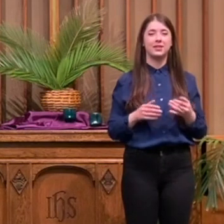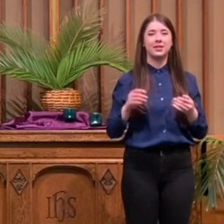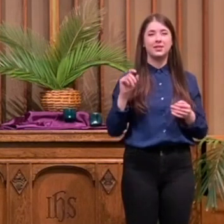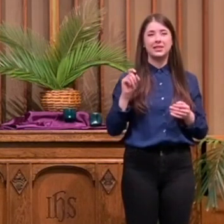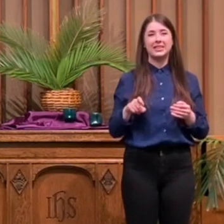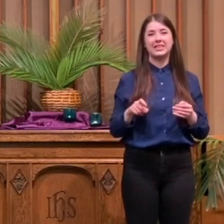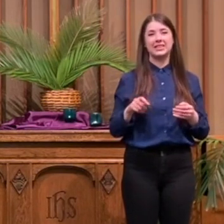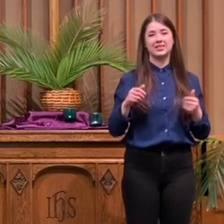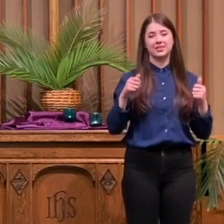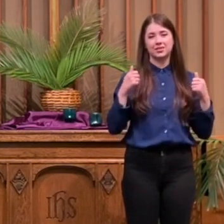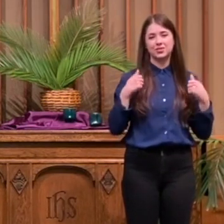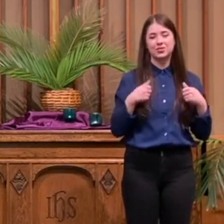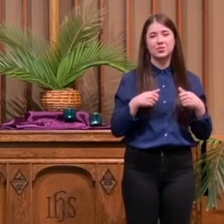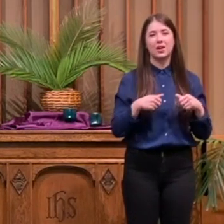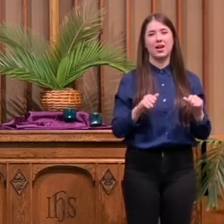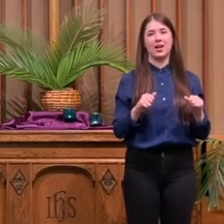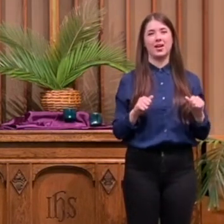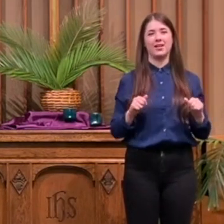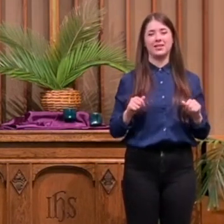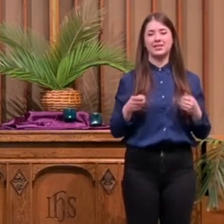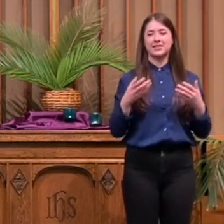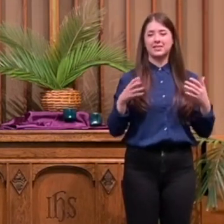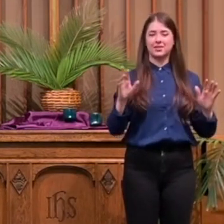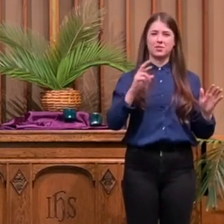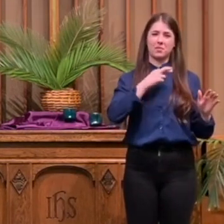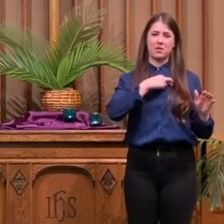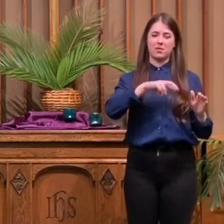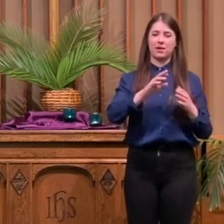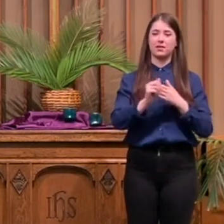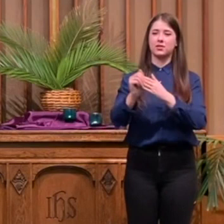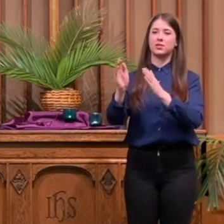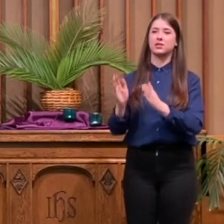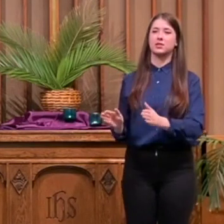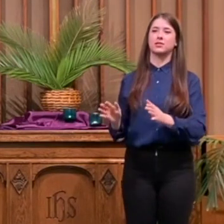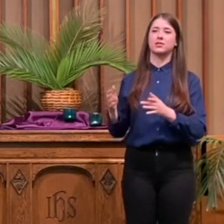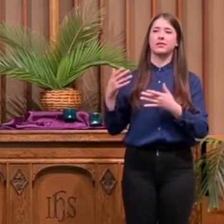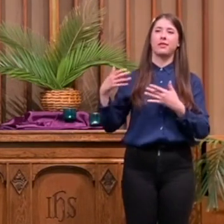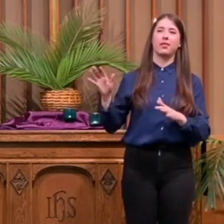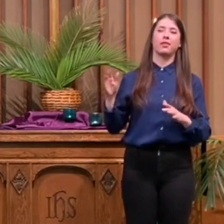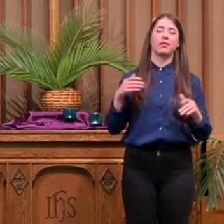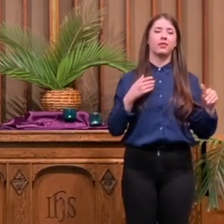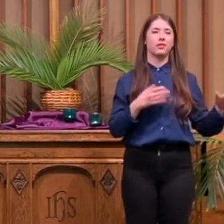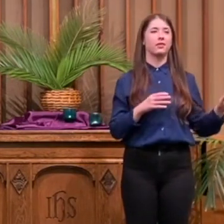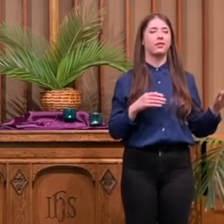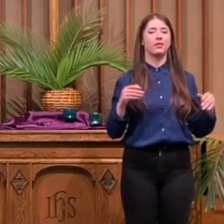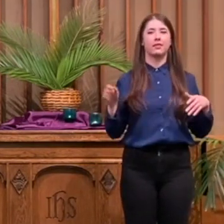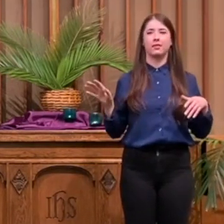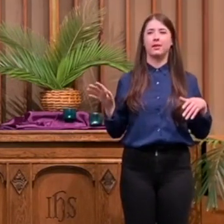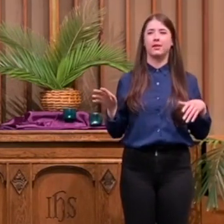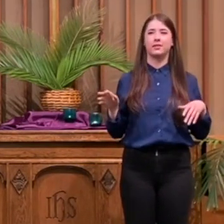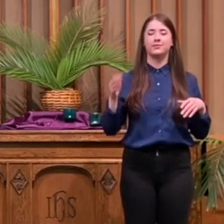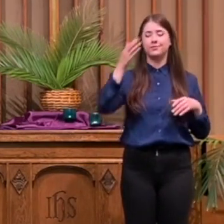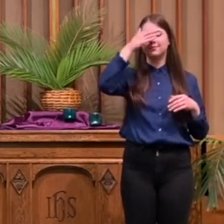conscious effort to hang up our religious leader, long time attender coats at